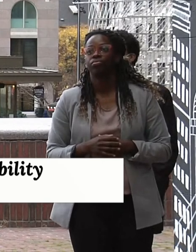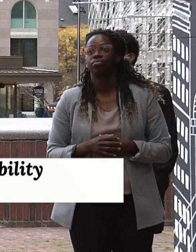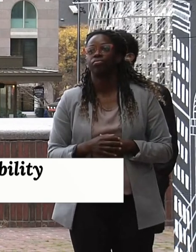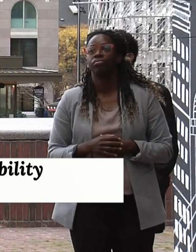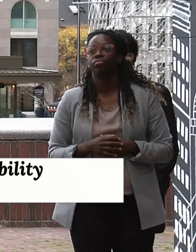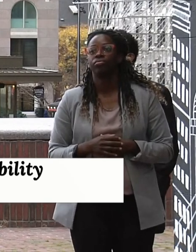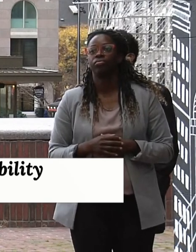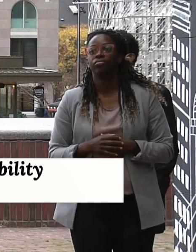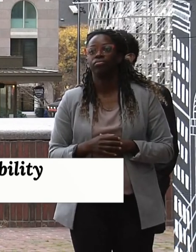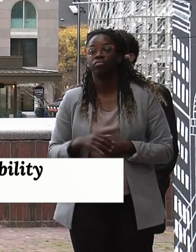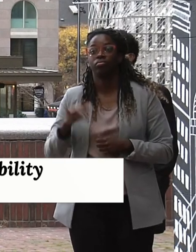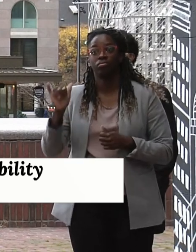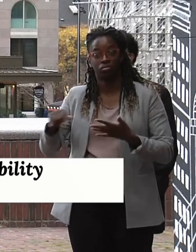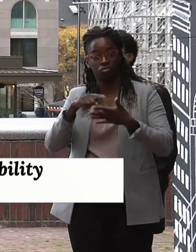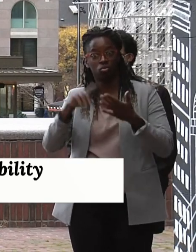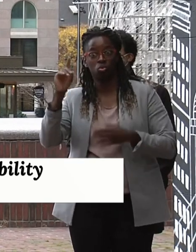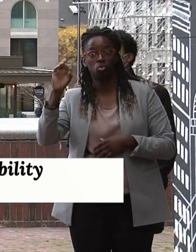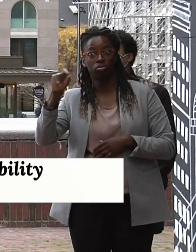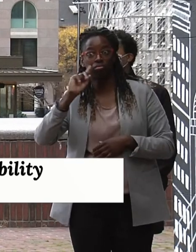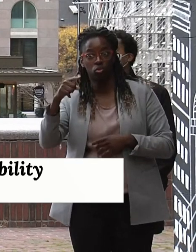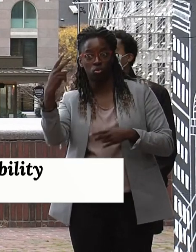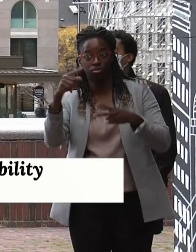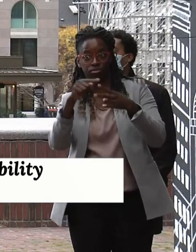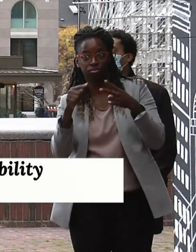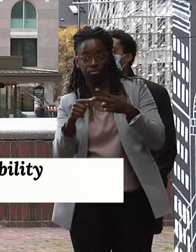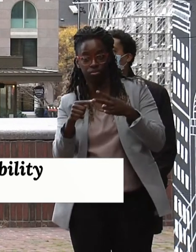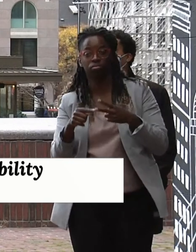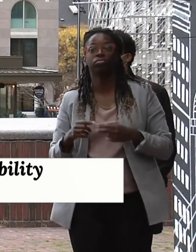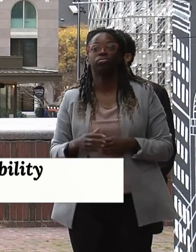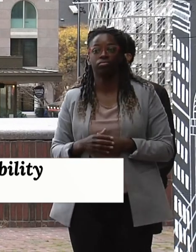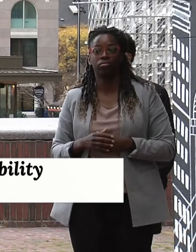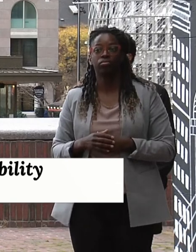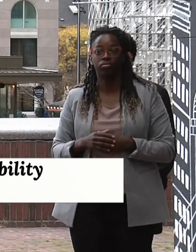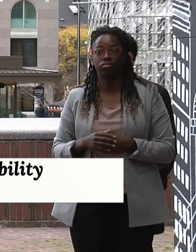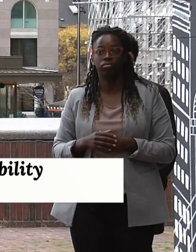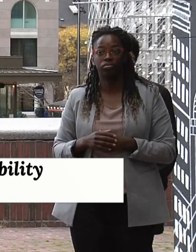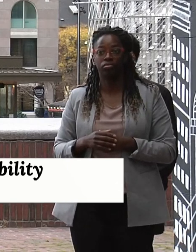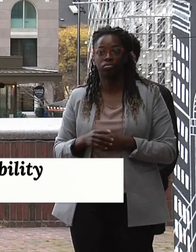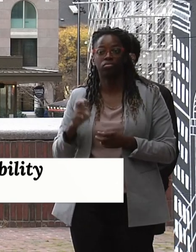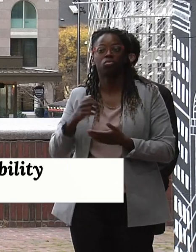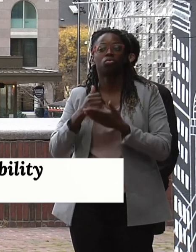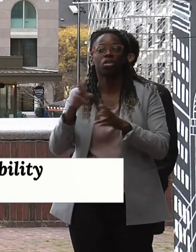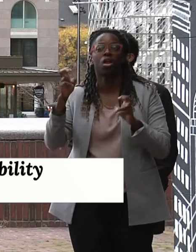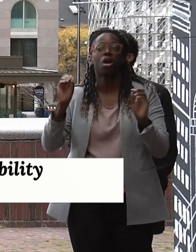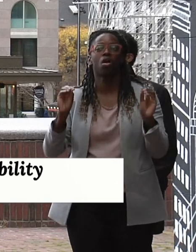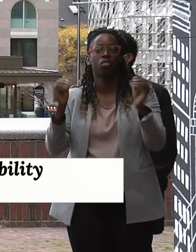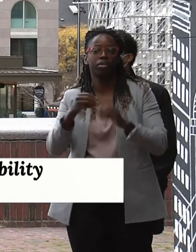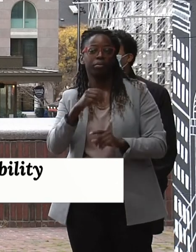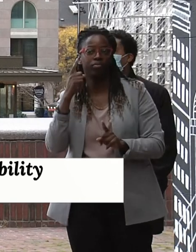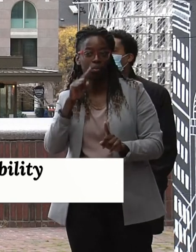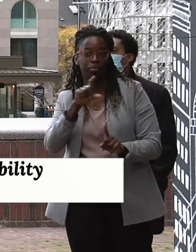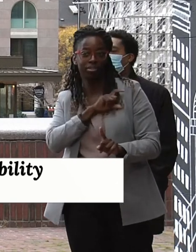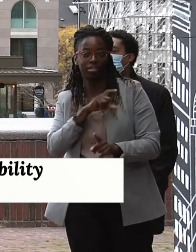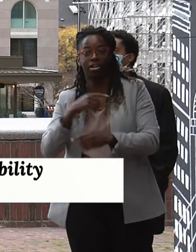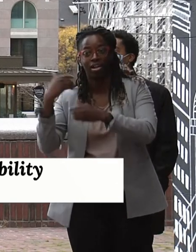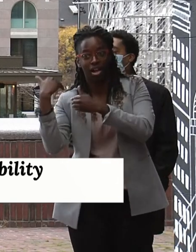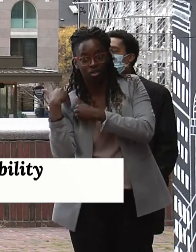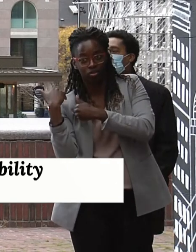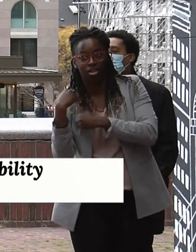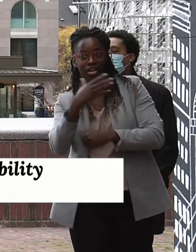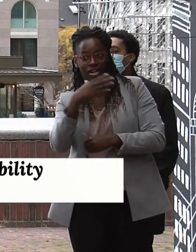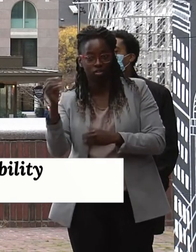which creates the Office of Police Accountability and Transparency, or OPAT. The OPAT provides intake services, research and